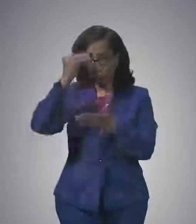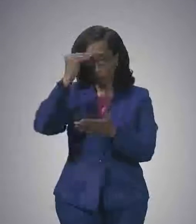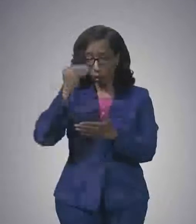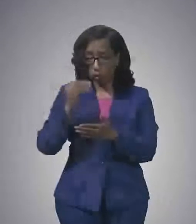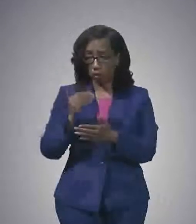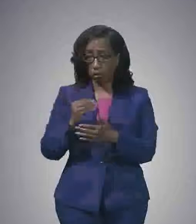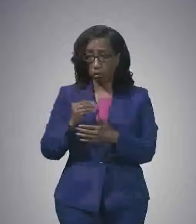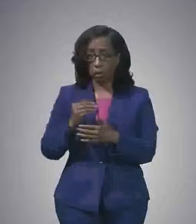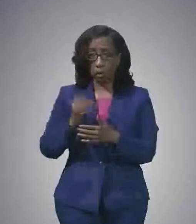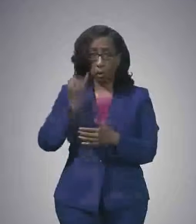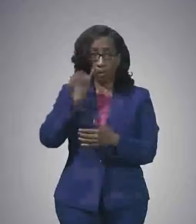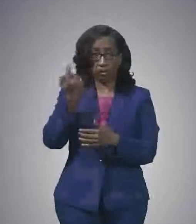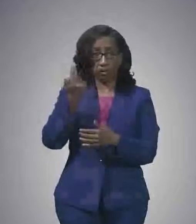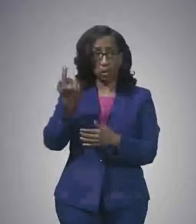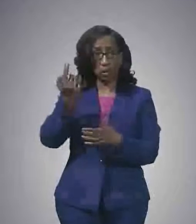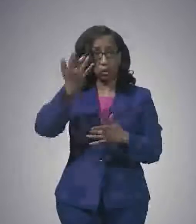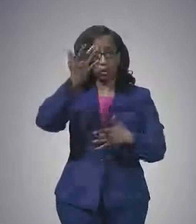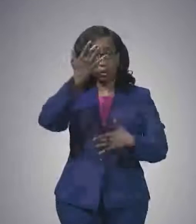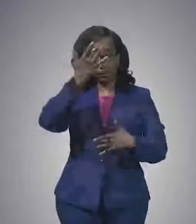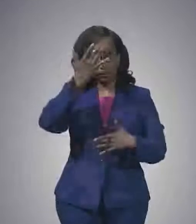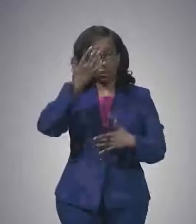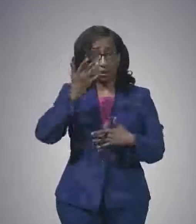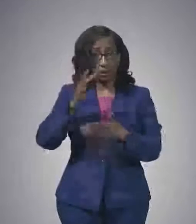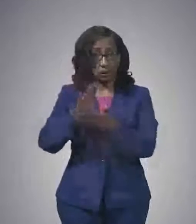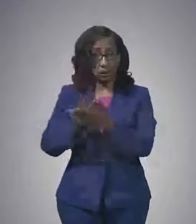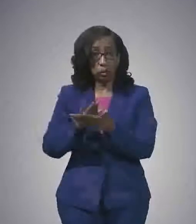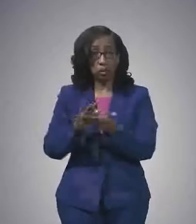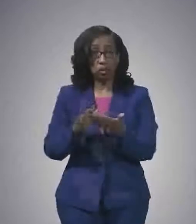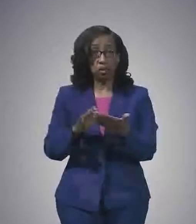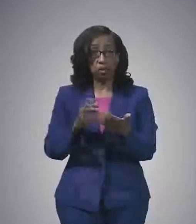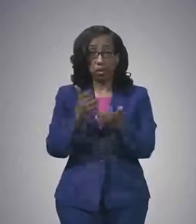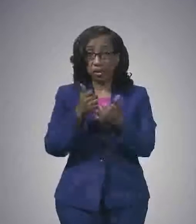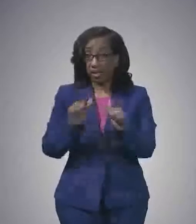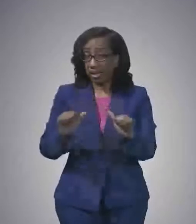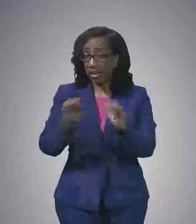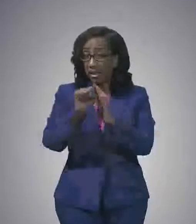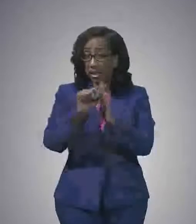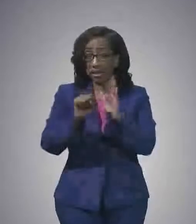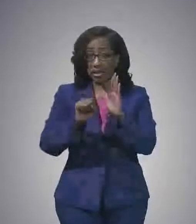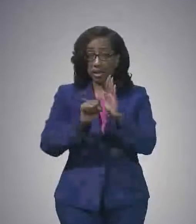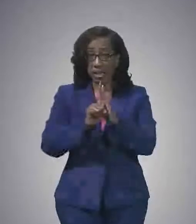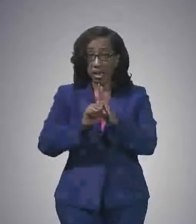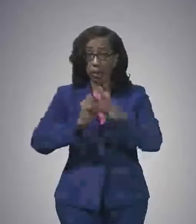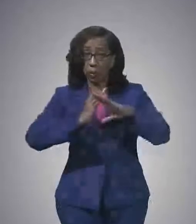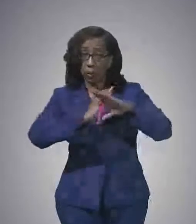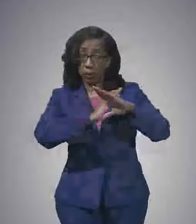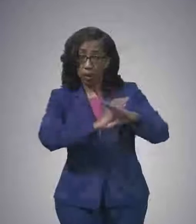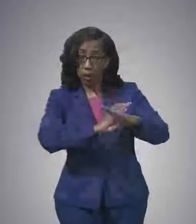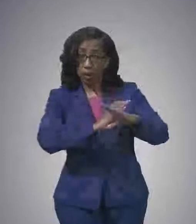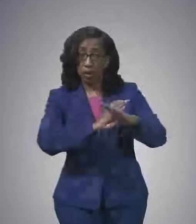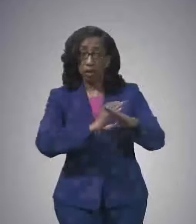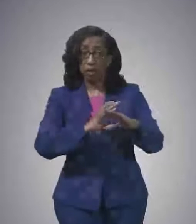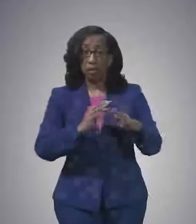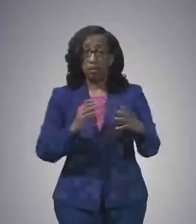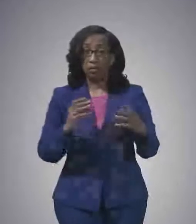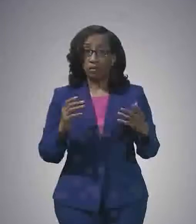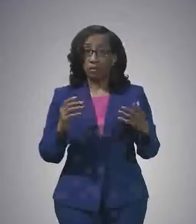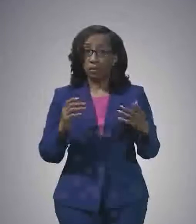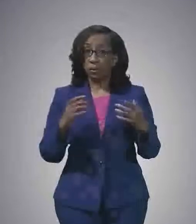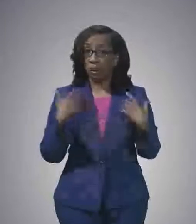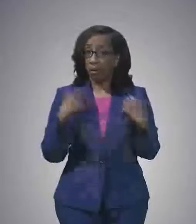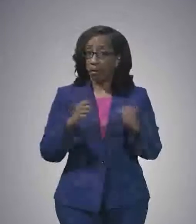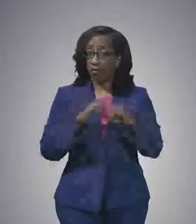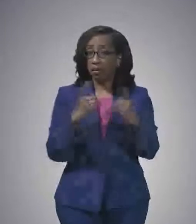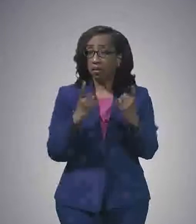Here, I'm curious if there's anything at the state that precludes the health department from reporting more robustly on